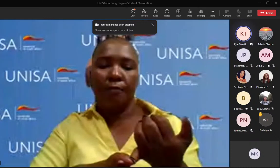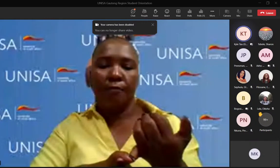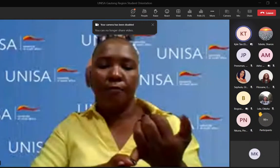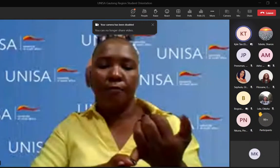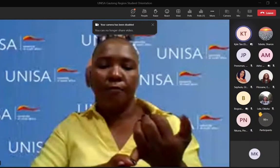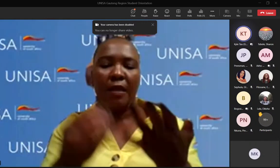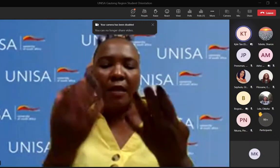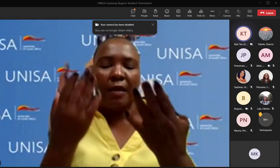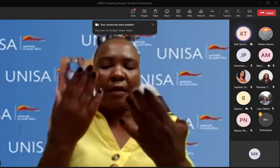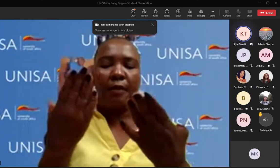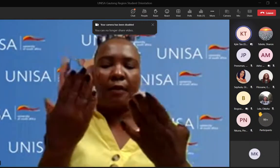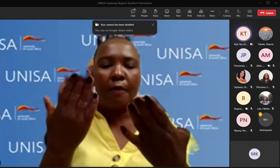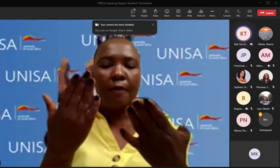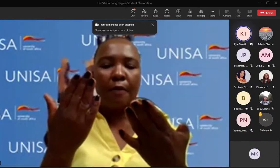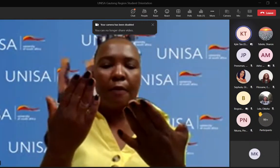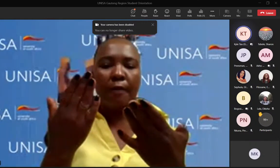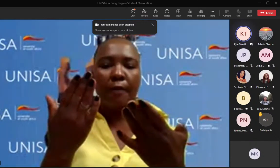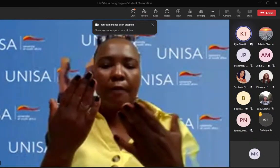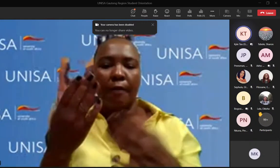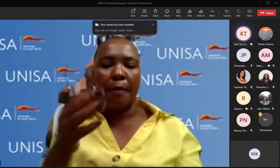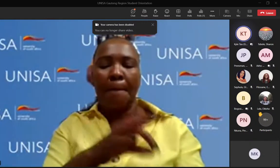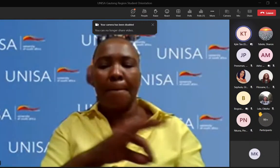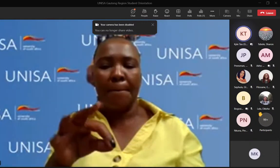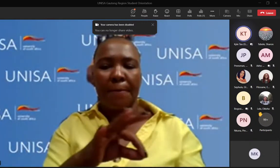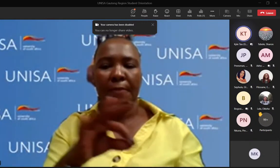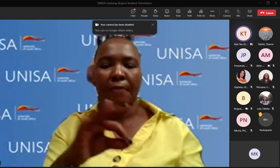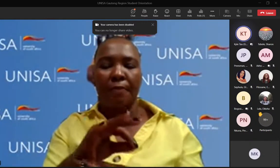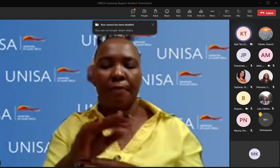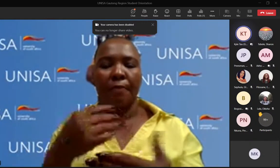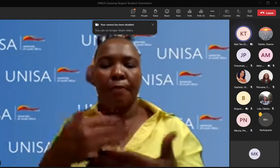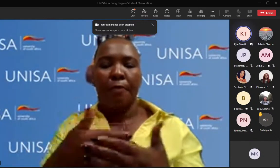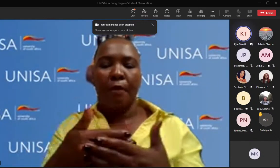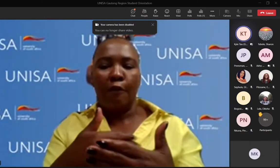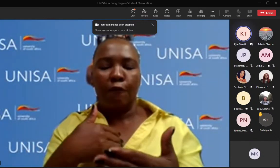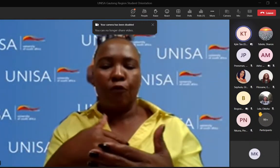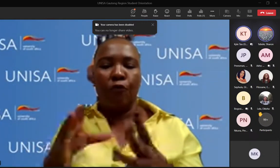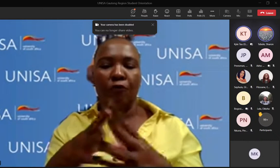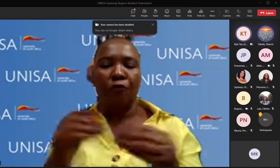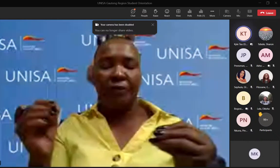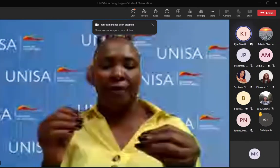will tell you which lessons you need to complete before you can finish your system